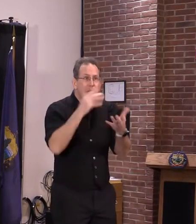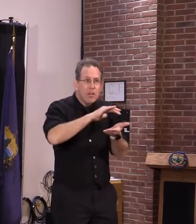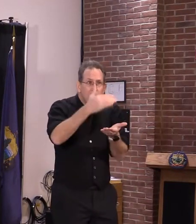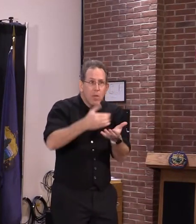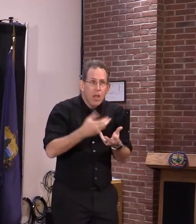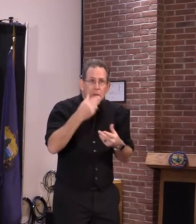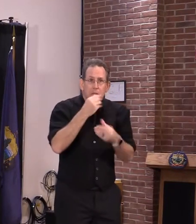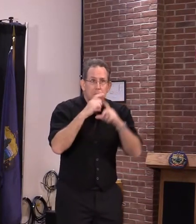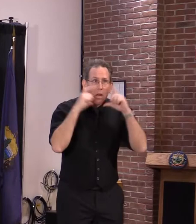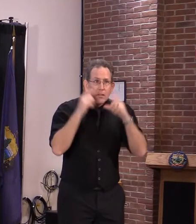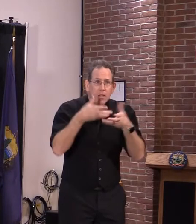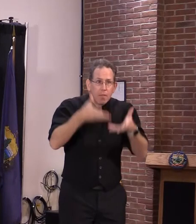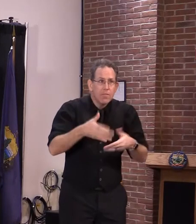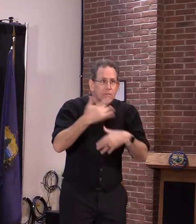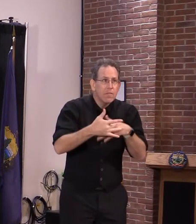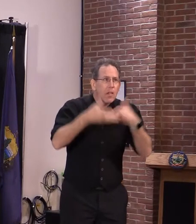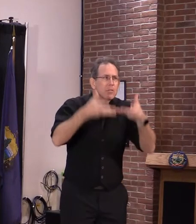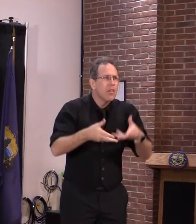will distribution take place?